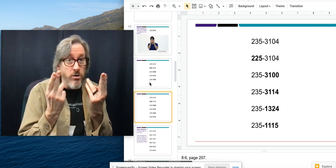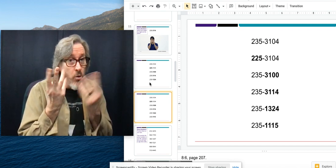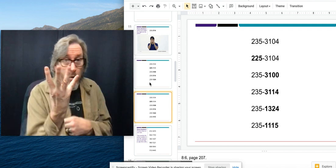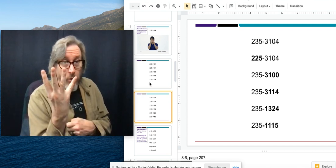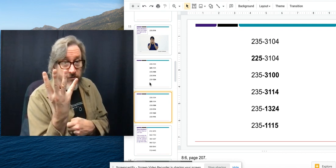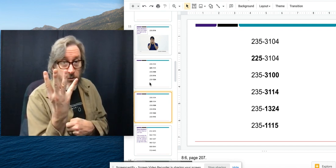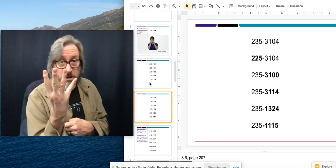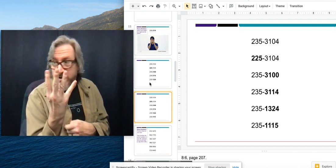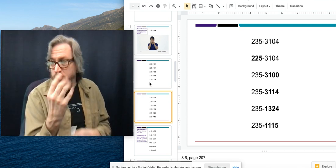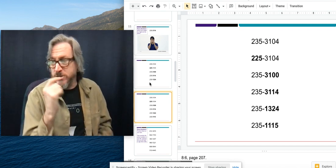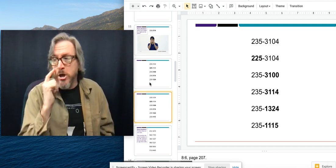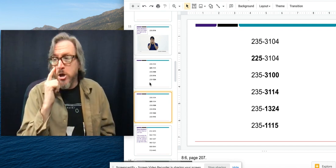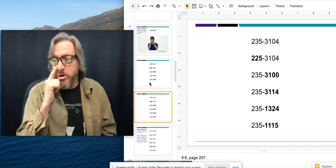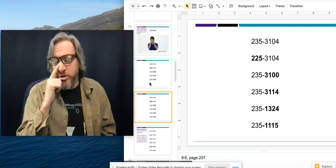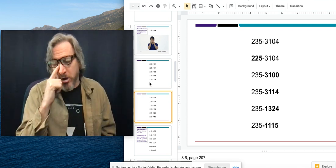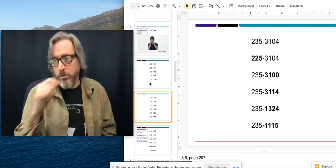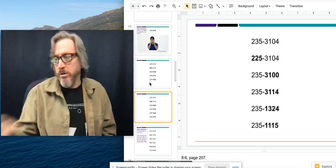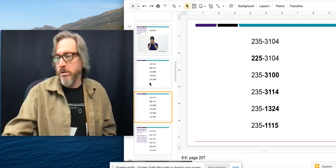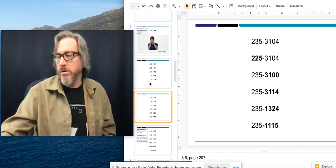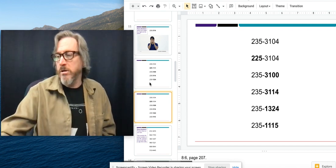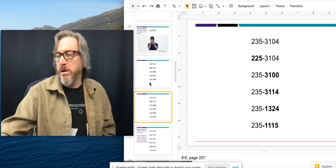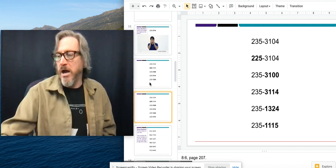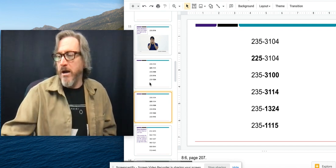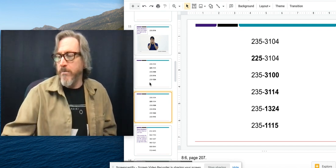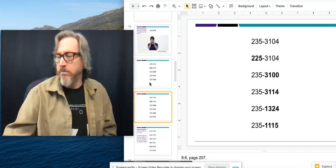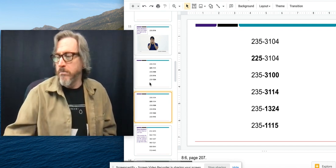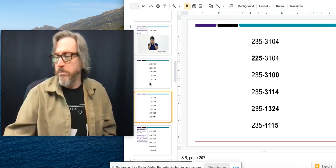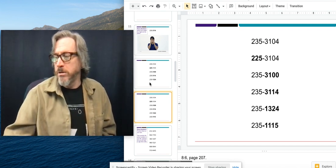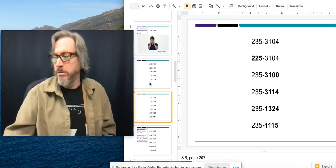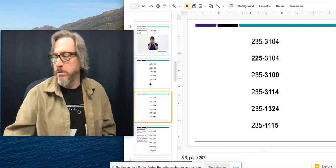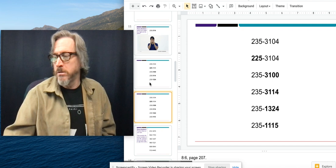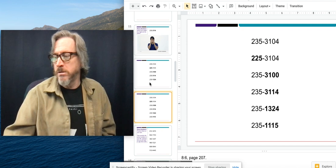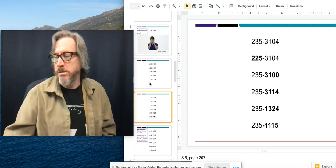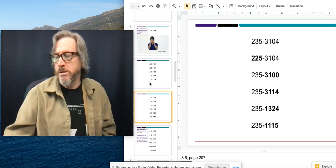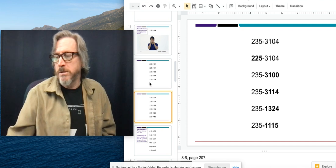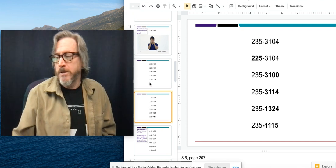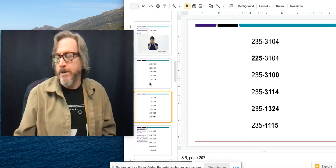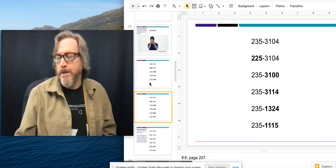pairs or for individuals. Don't